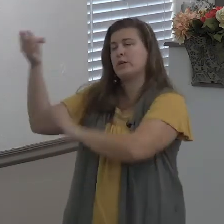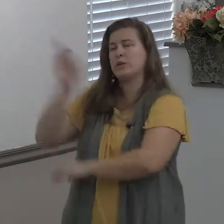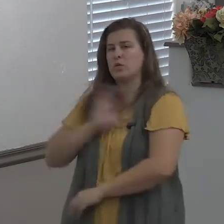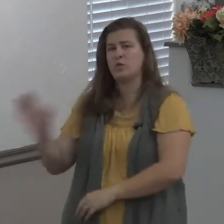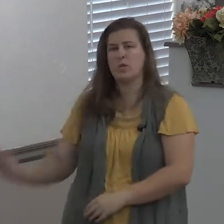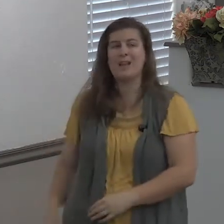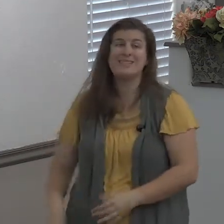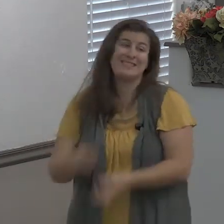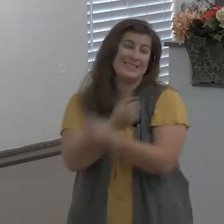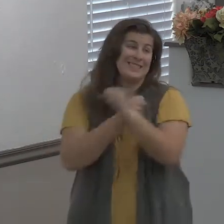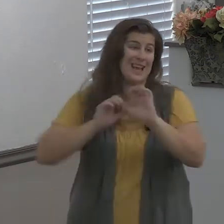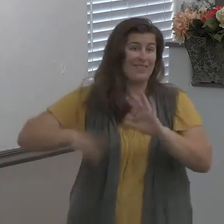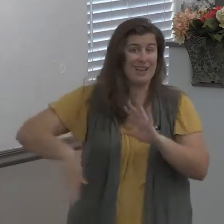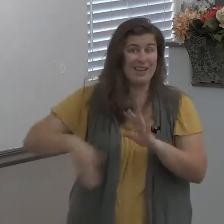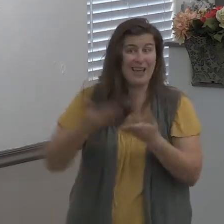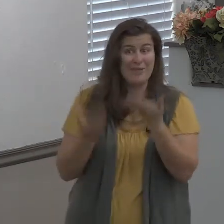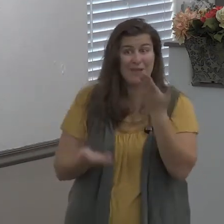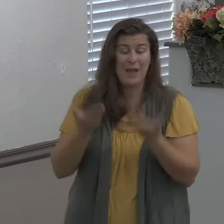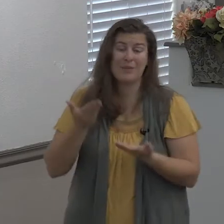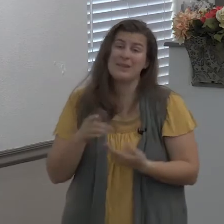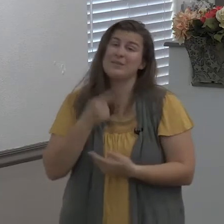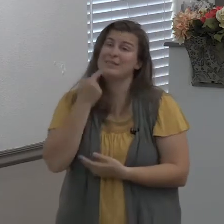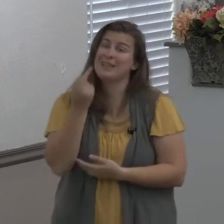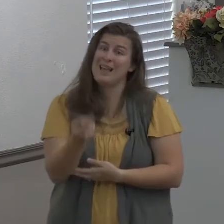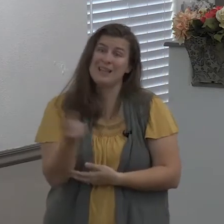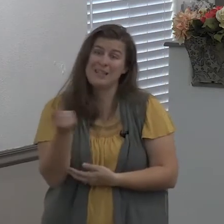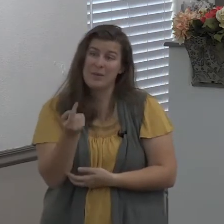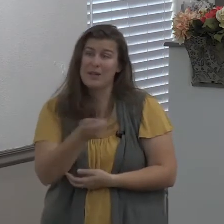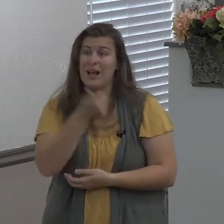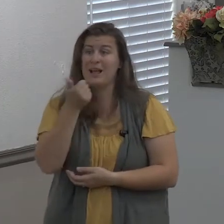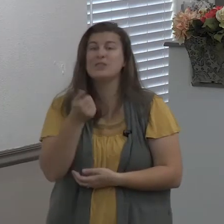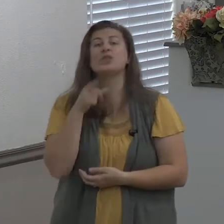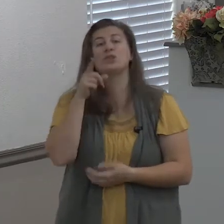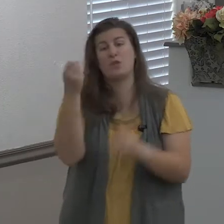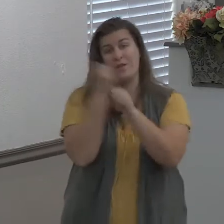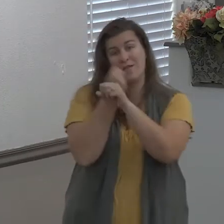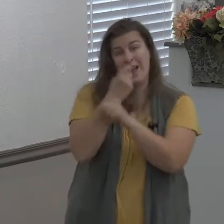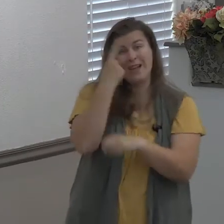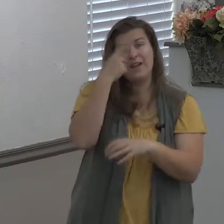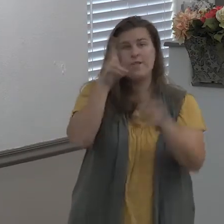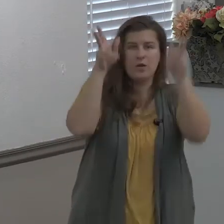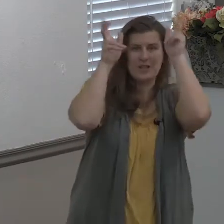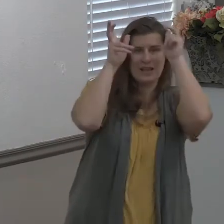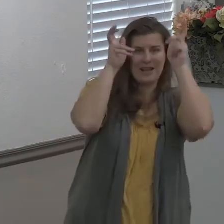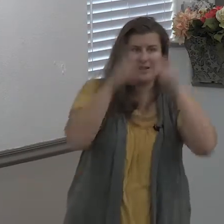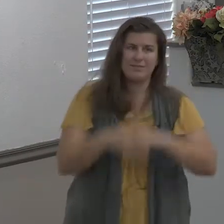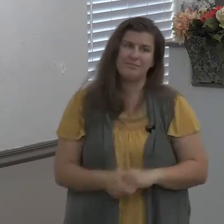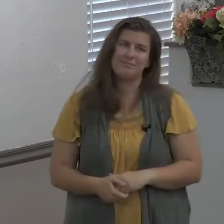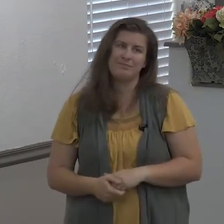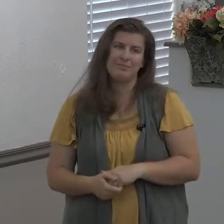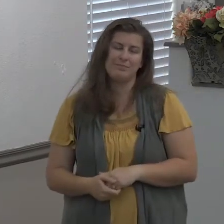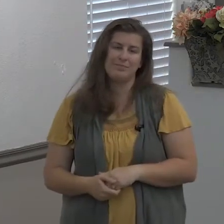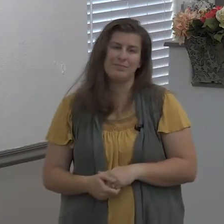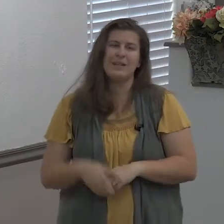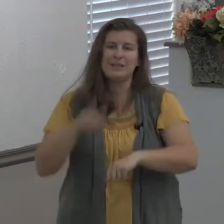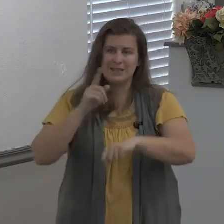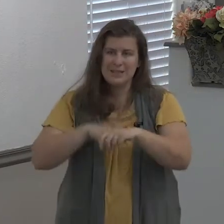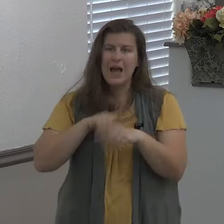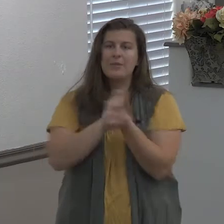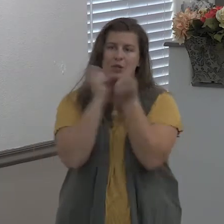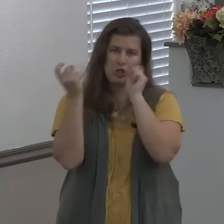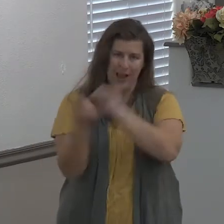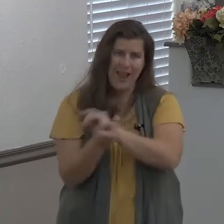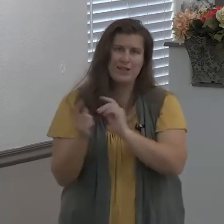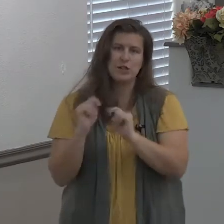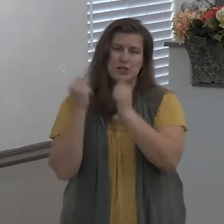sins, you are a child of God. You are a soldier of Christ. If you're not saved here tonight, well, I'm going to tell you something else. You're a